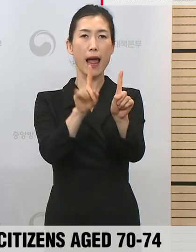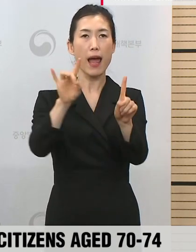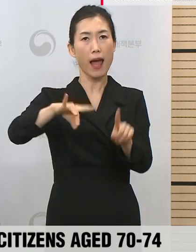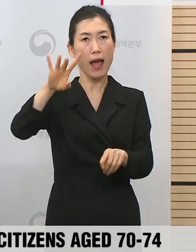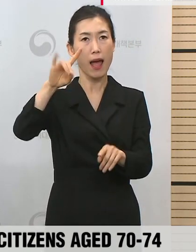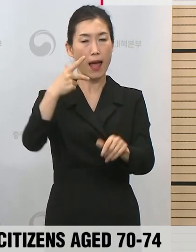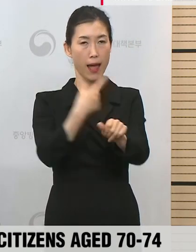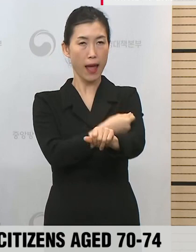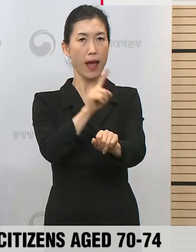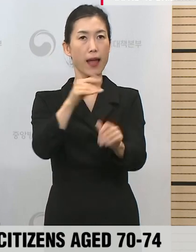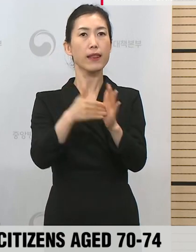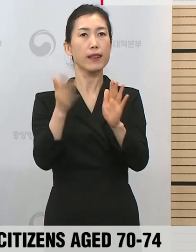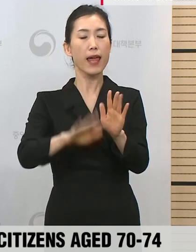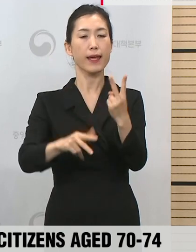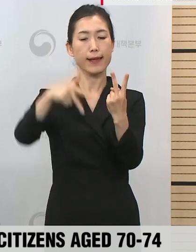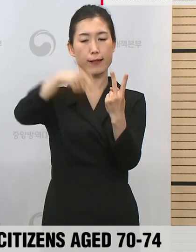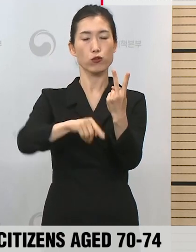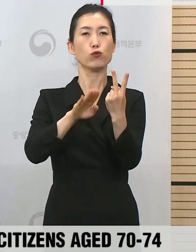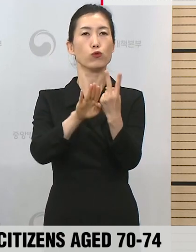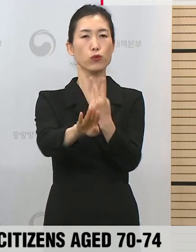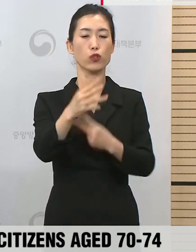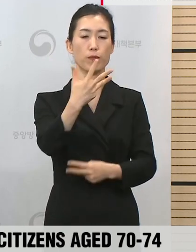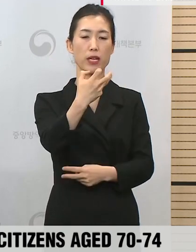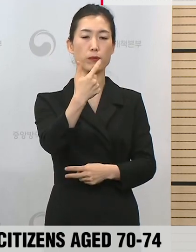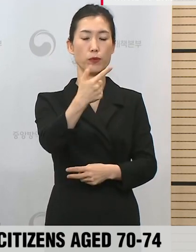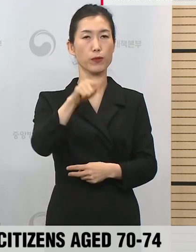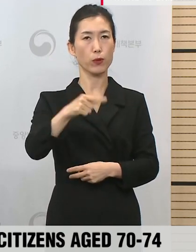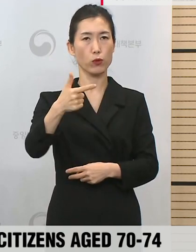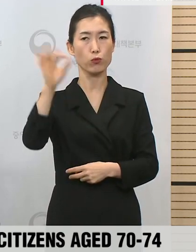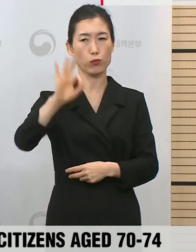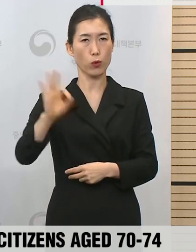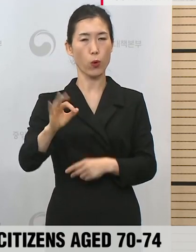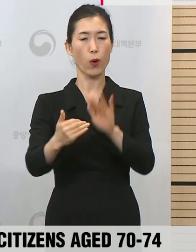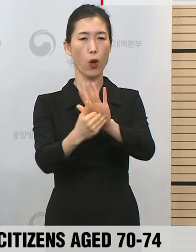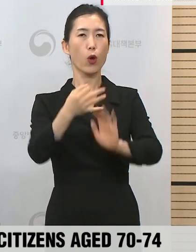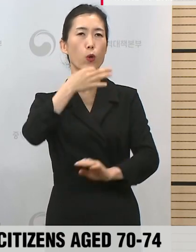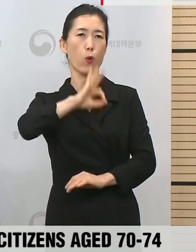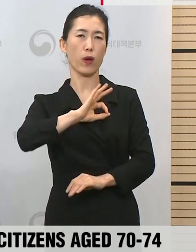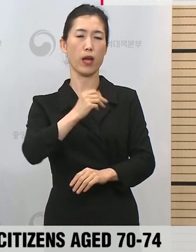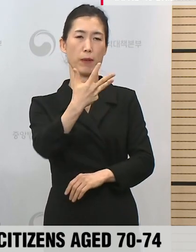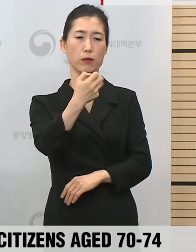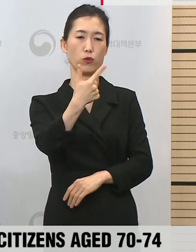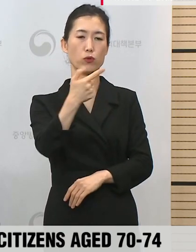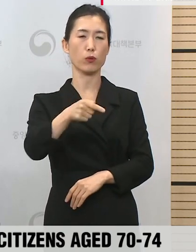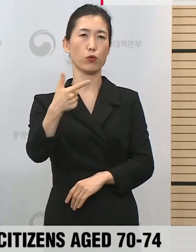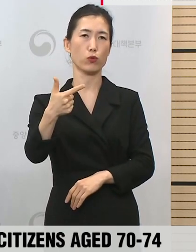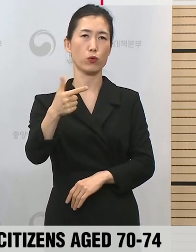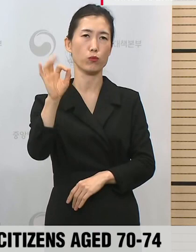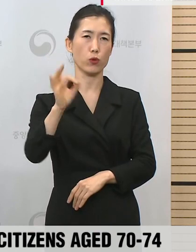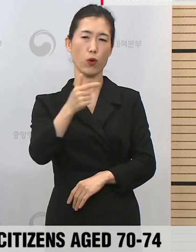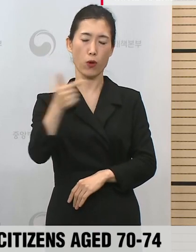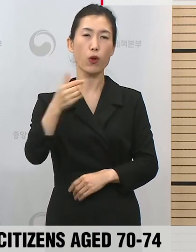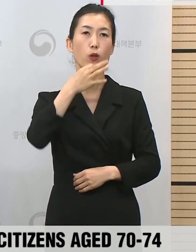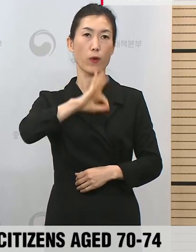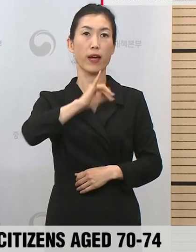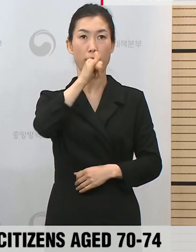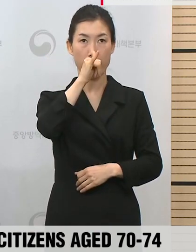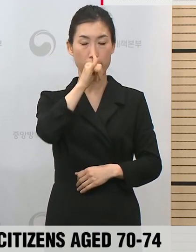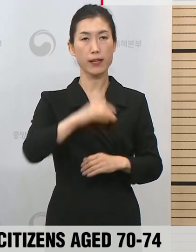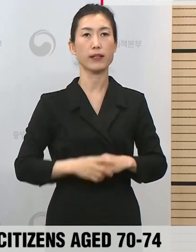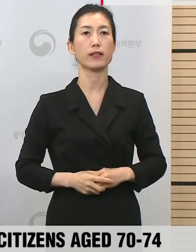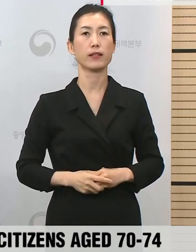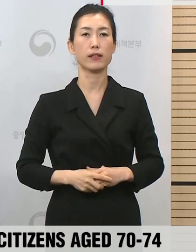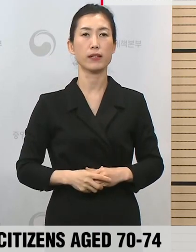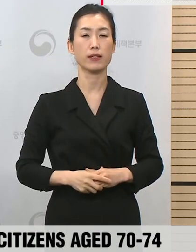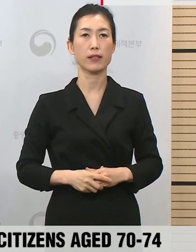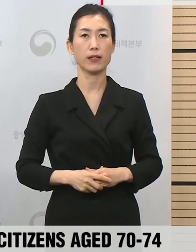if they get the first shot, we believe that the efficacy rate is above 86.6% after 2 weeks